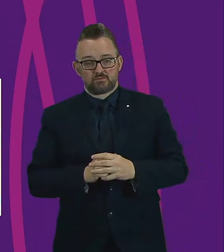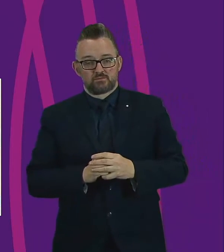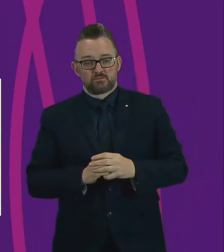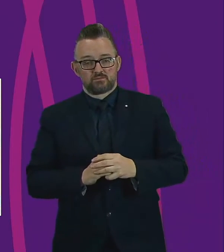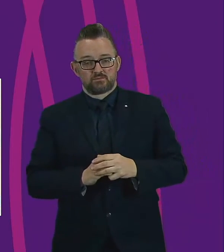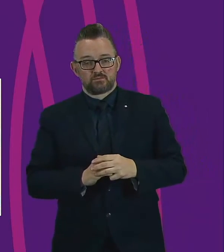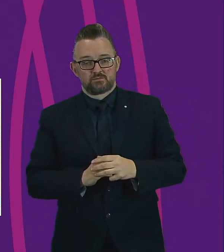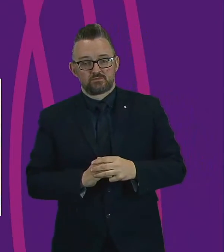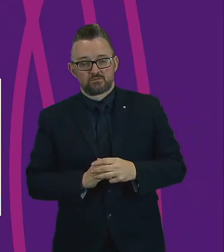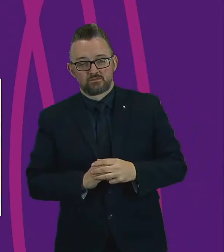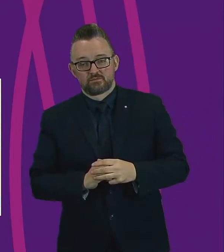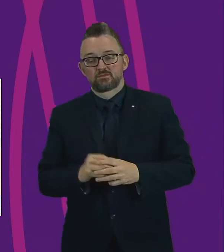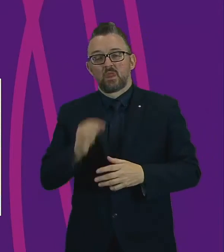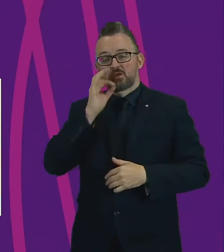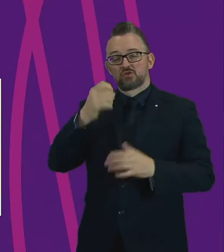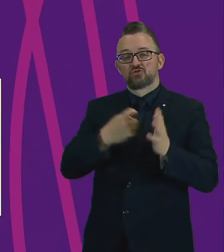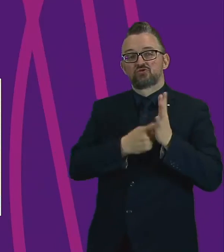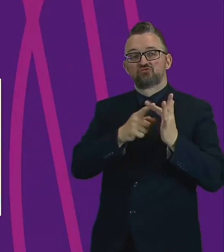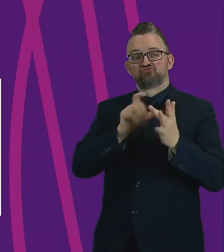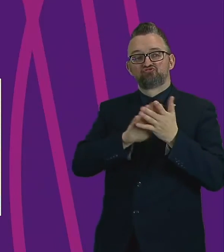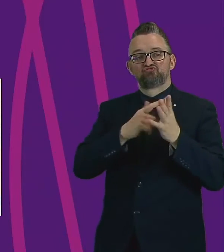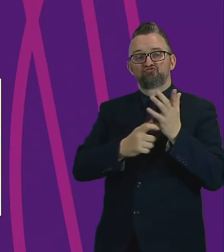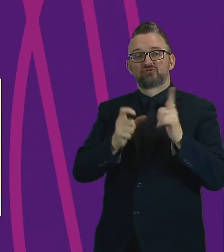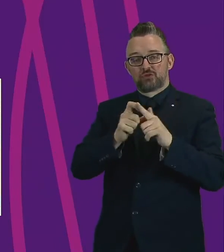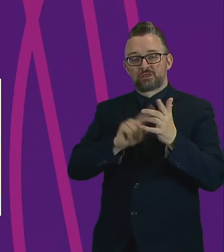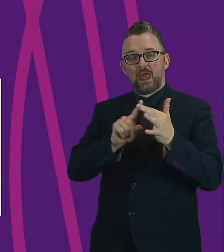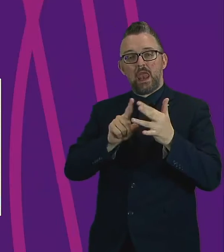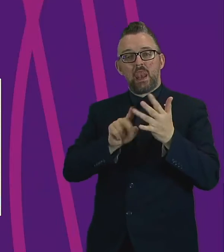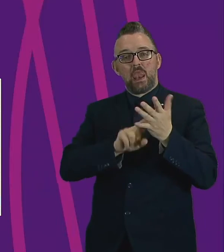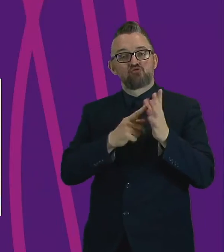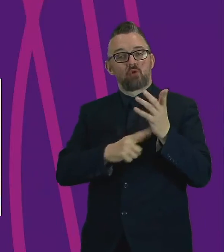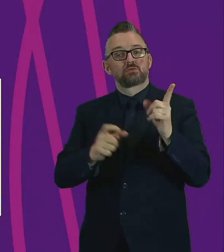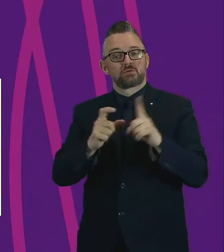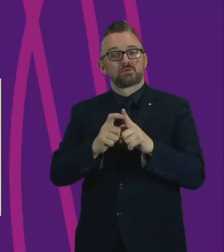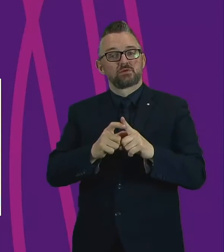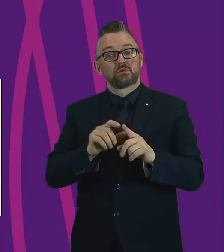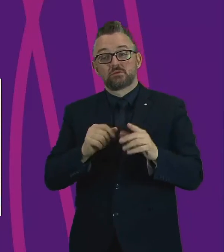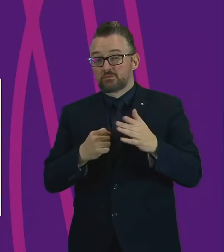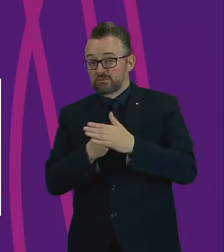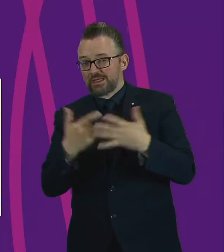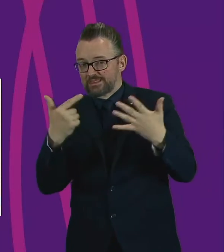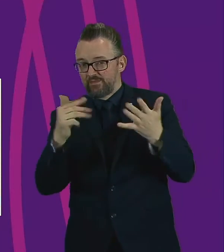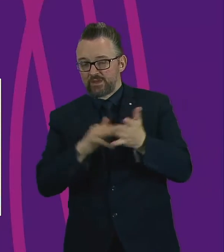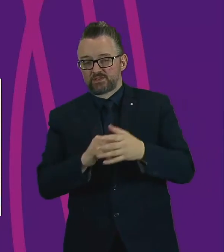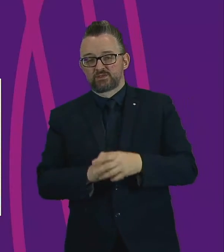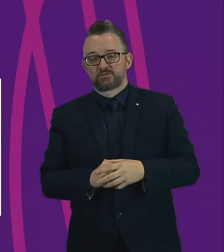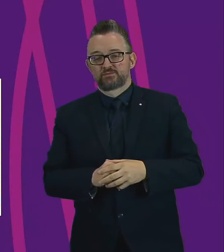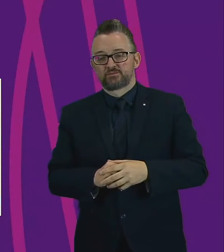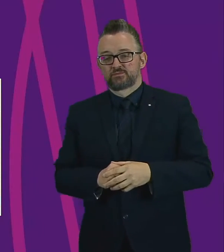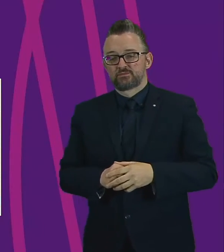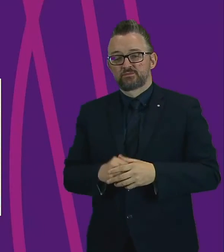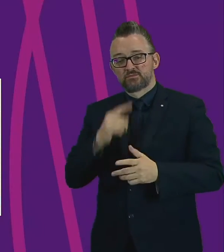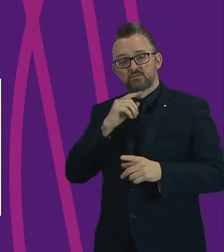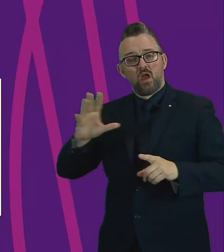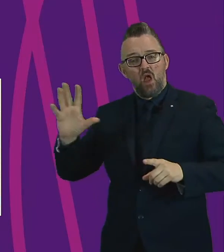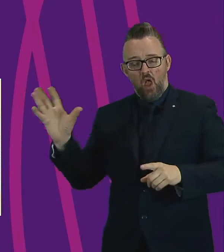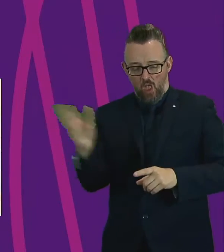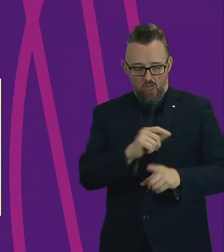I call Richard Leonard, please, for no more than 7 minutes. Thank you, Deputy Presiding Officer. In every community, in